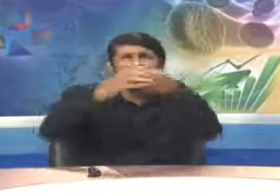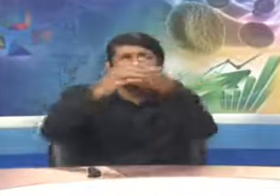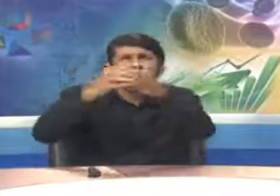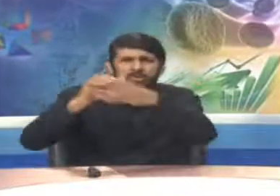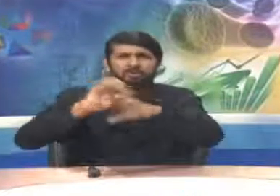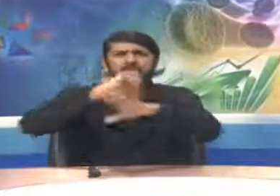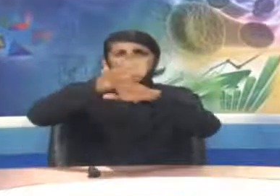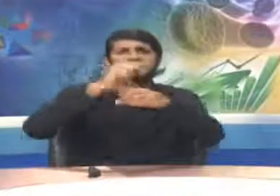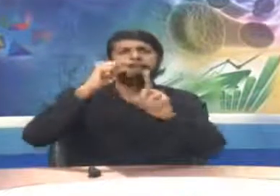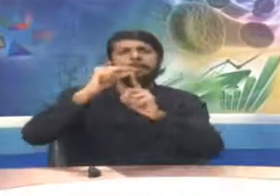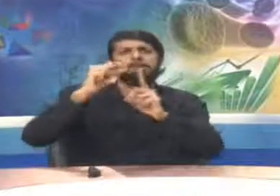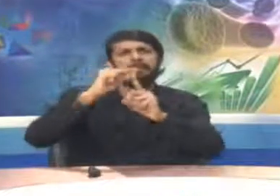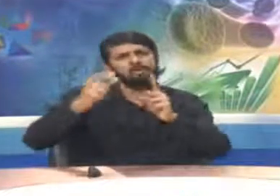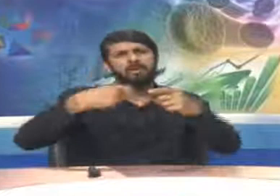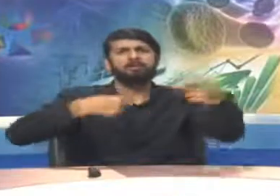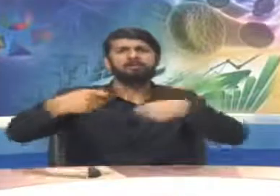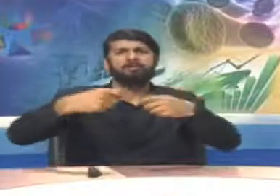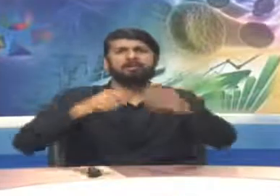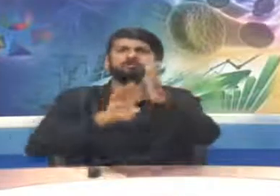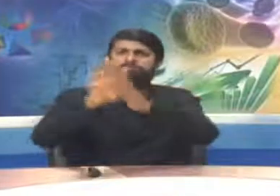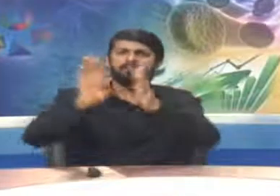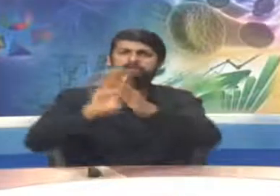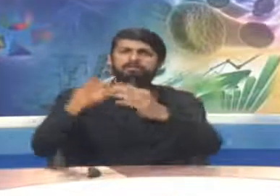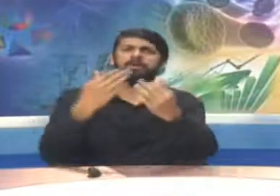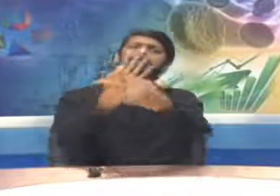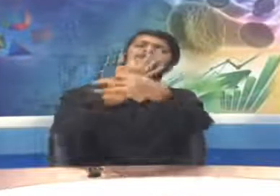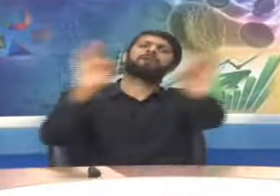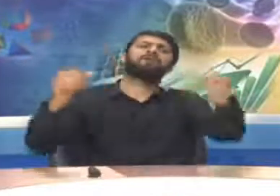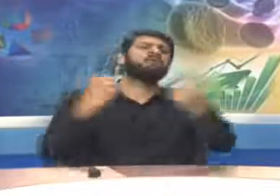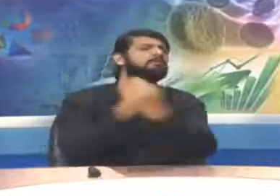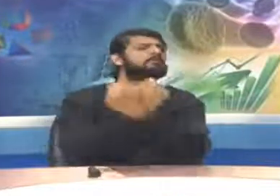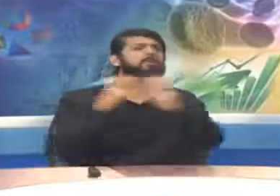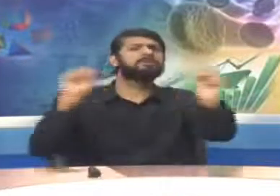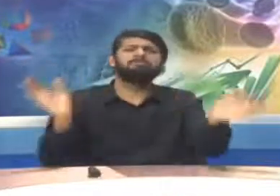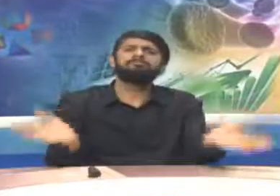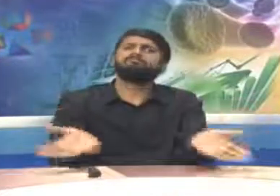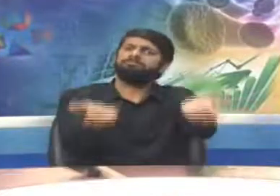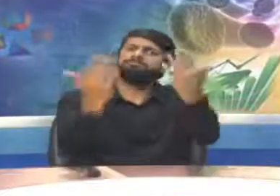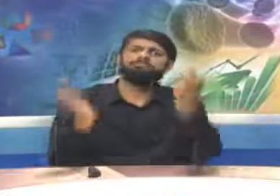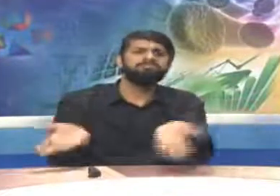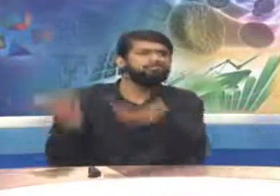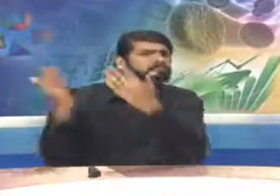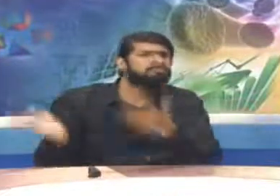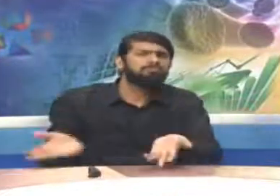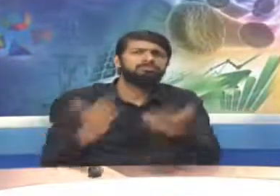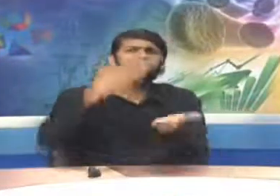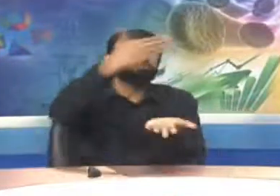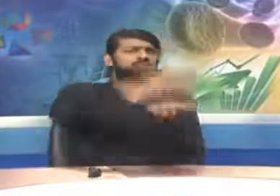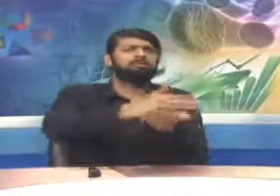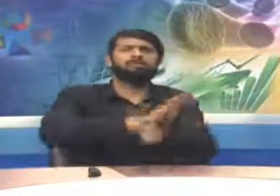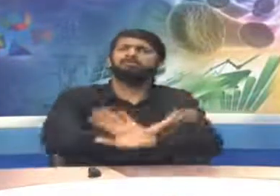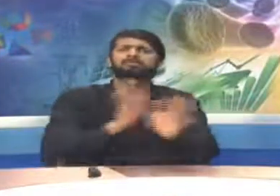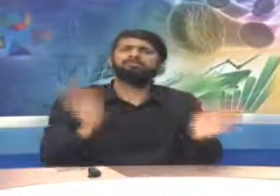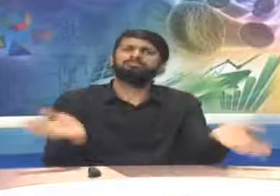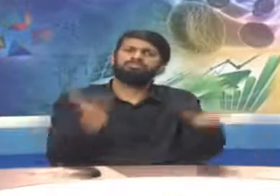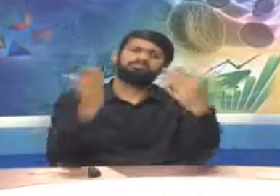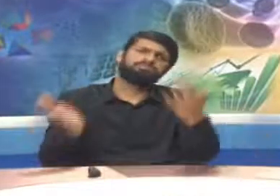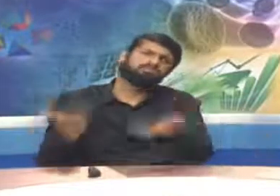mode of the economy, it believes in a private property